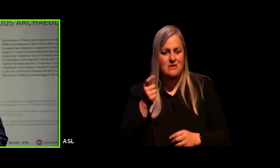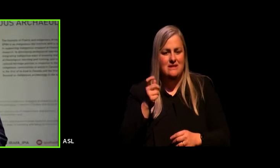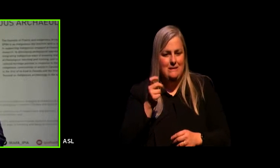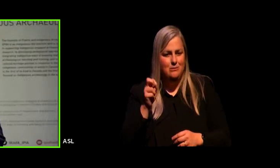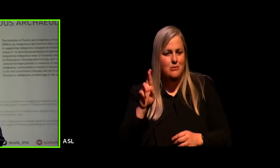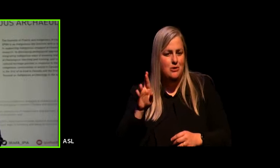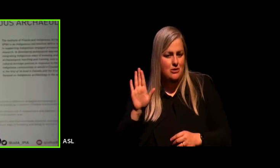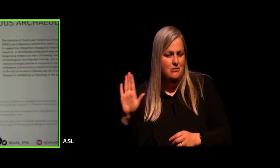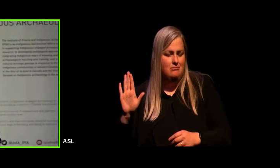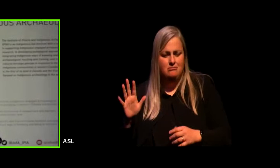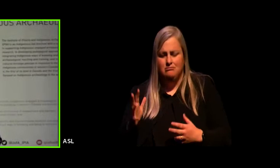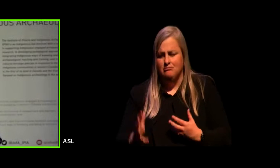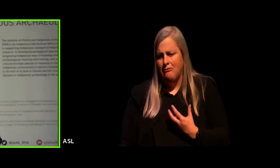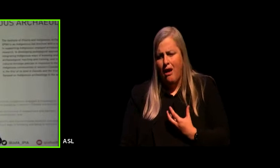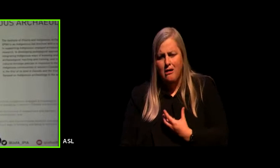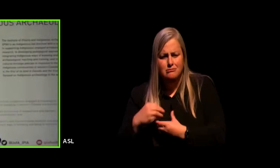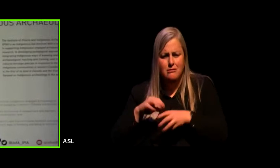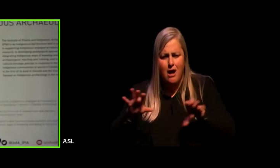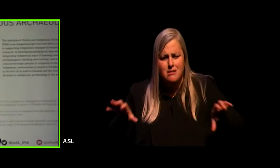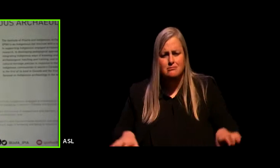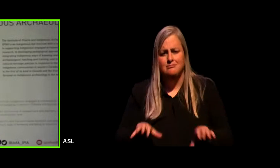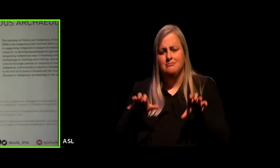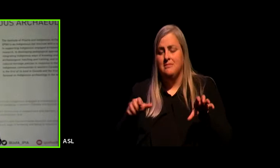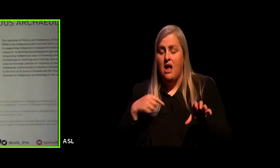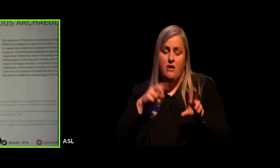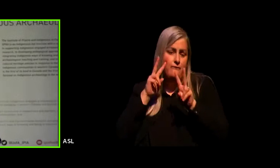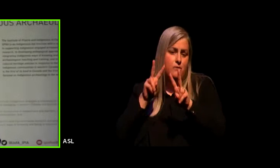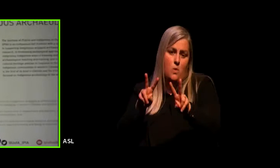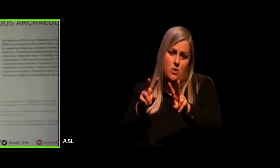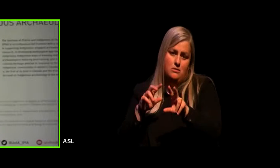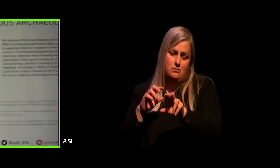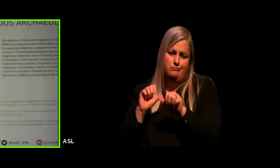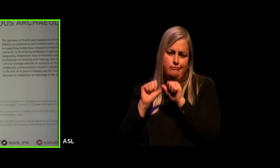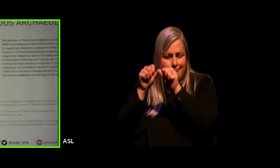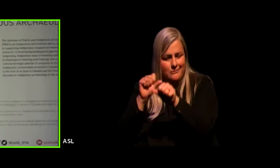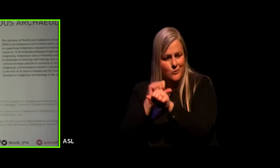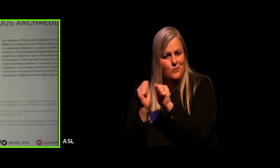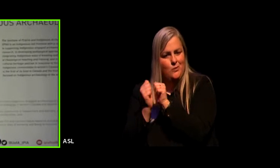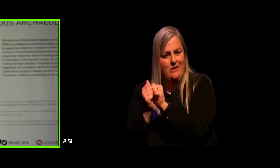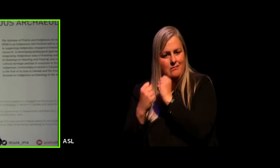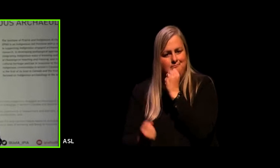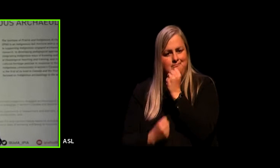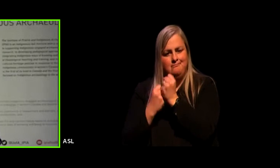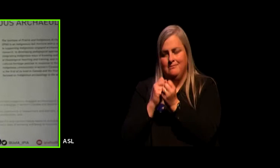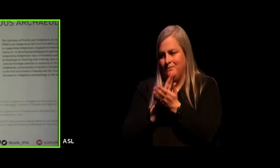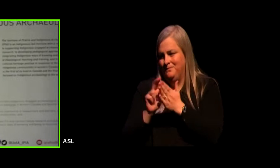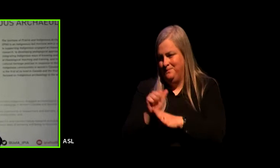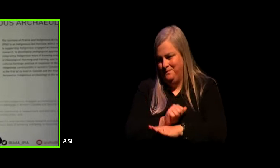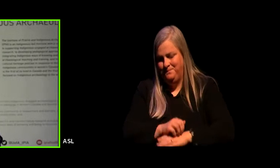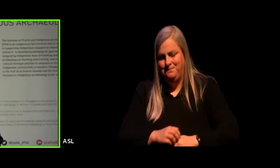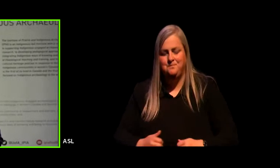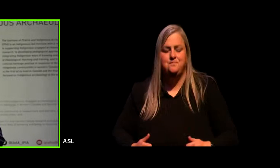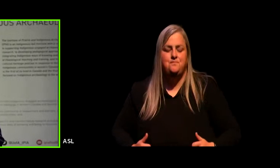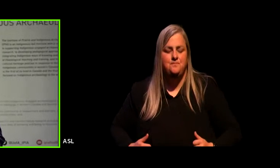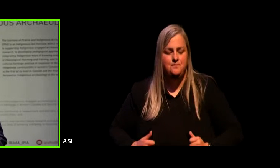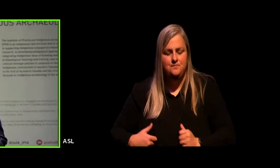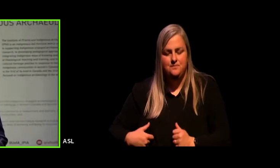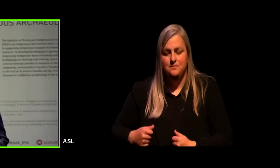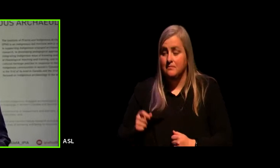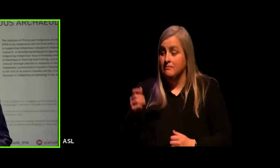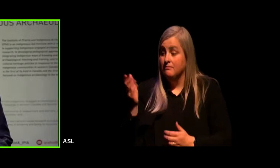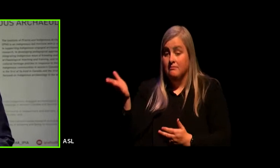we've met many times, and I look forward to continuing to work with you in support of the university. So as I mentioned, Elder